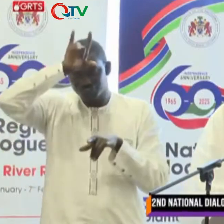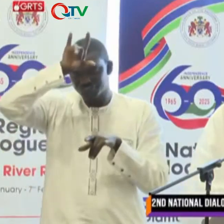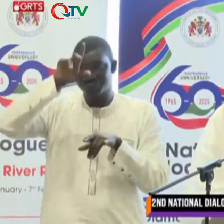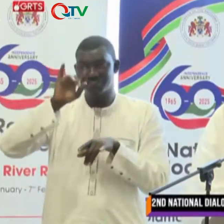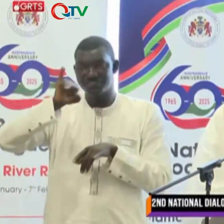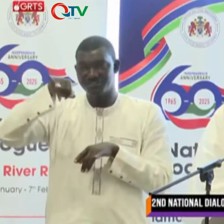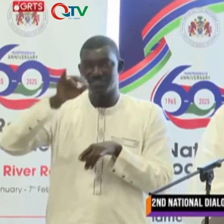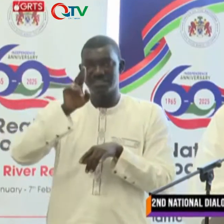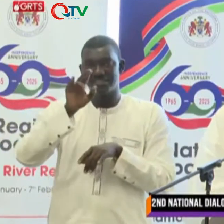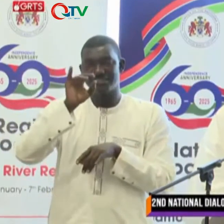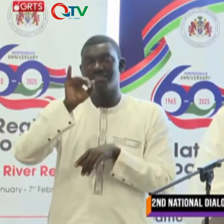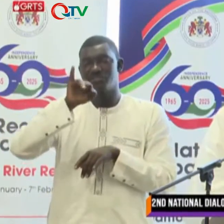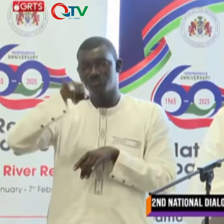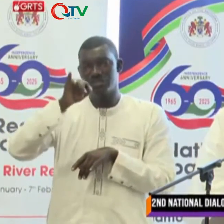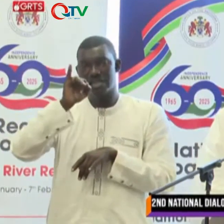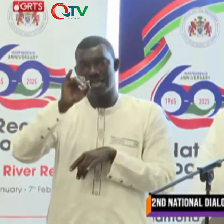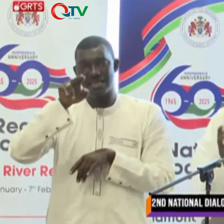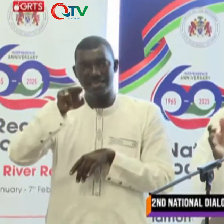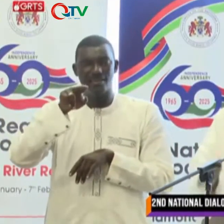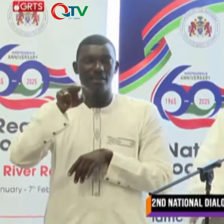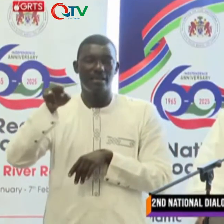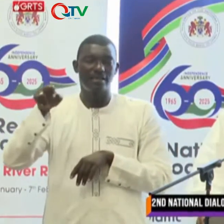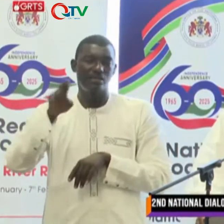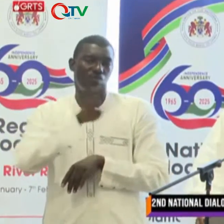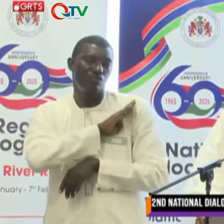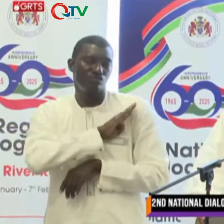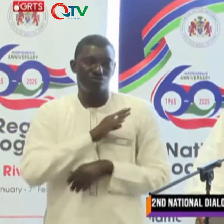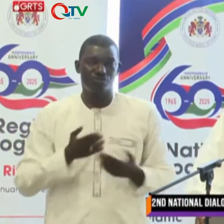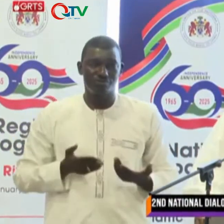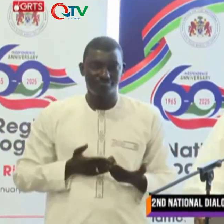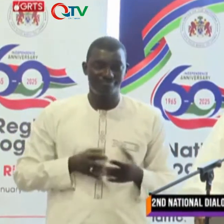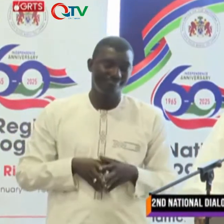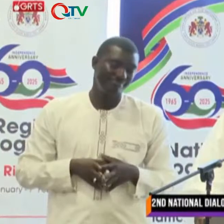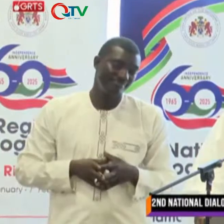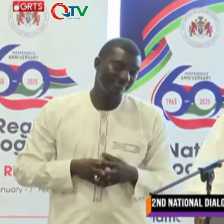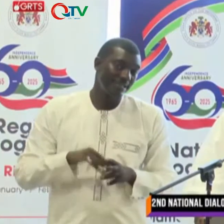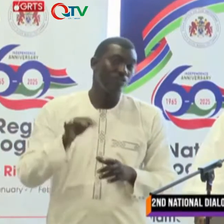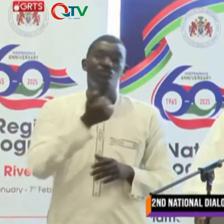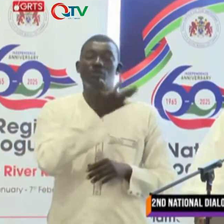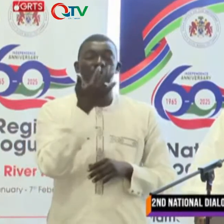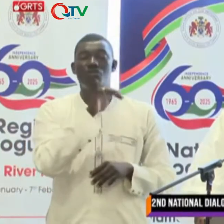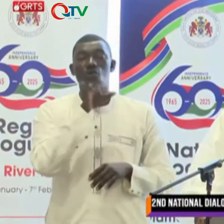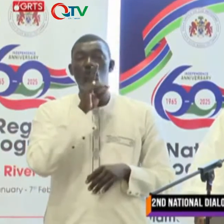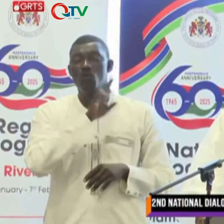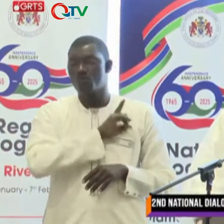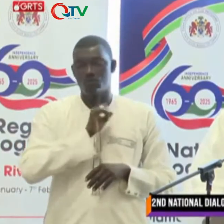For all other creations, and all other creations, some of which we do not know.